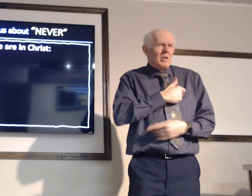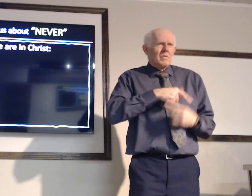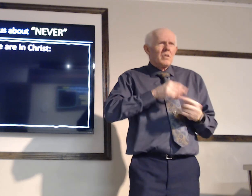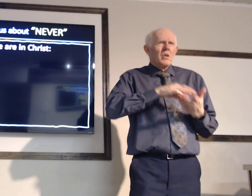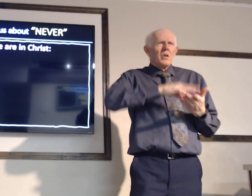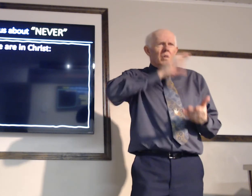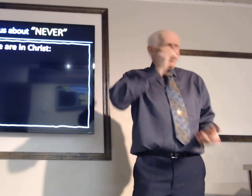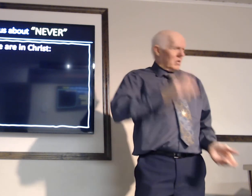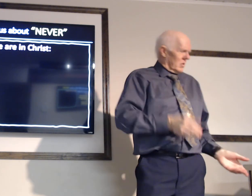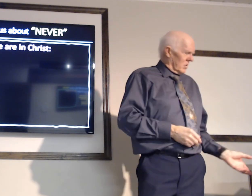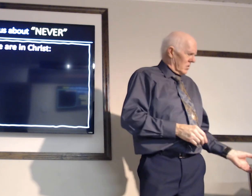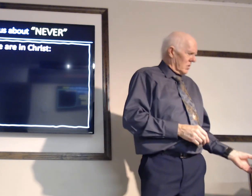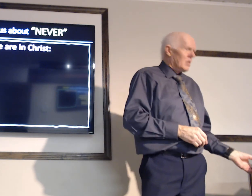God helps us to learn.